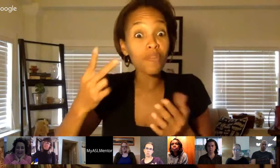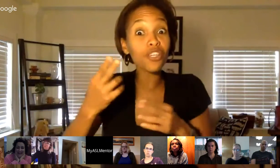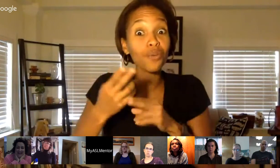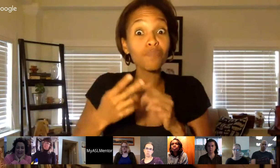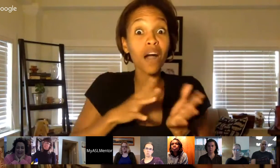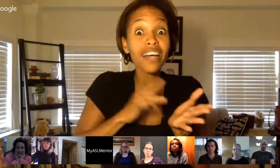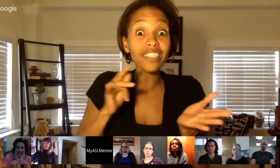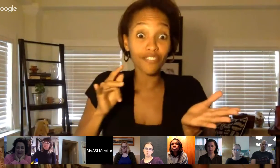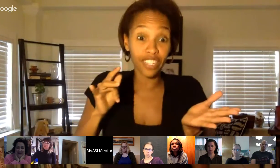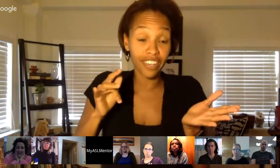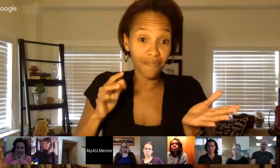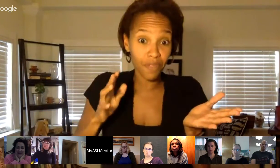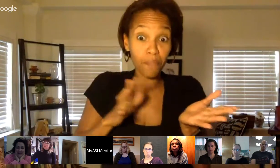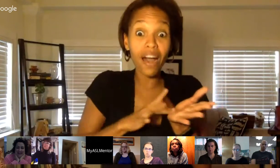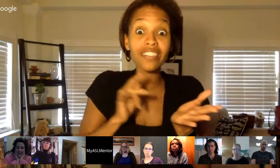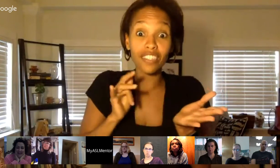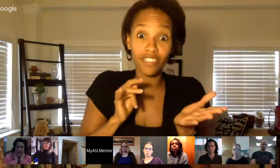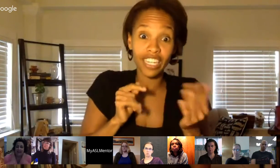saw it being used positively